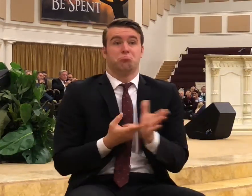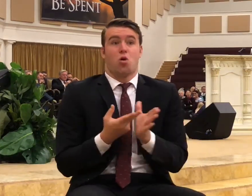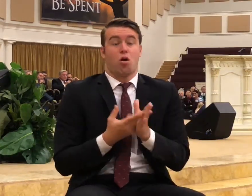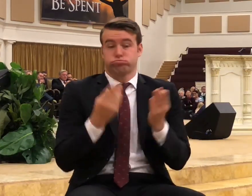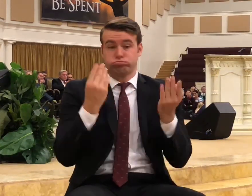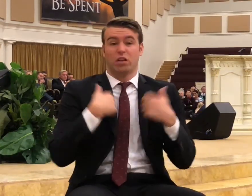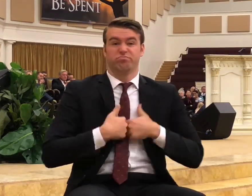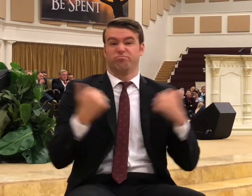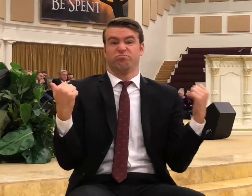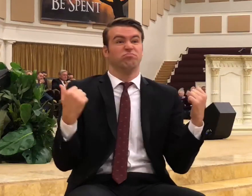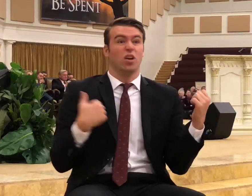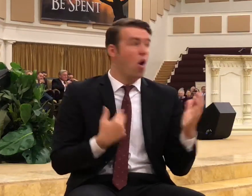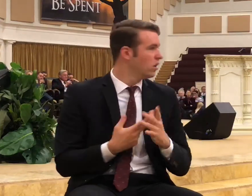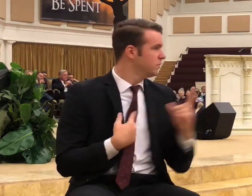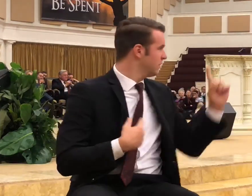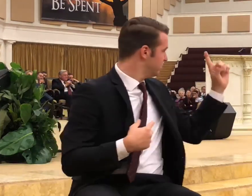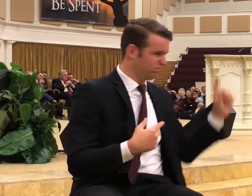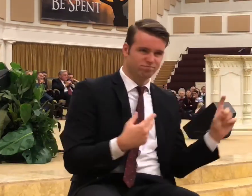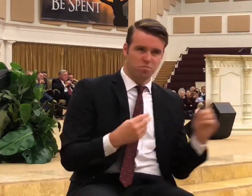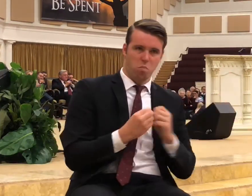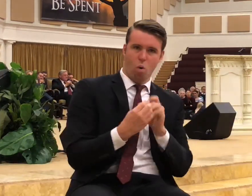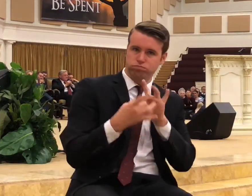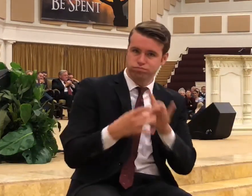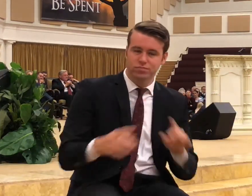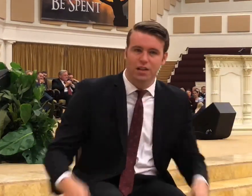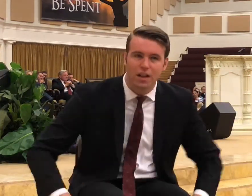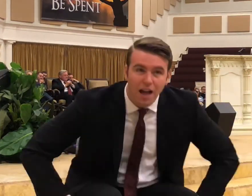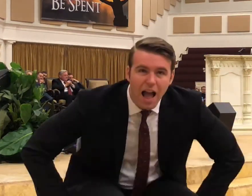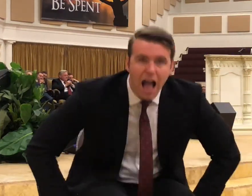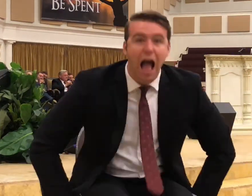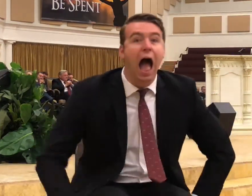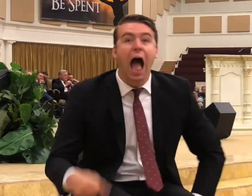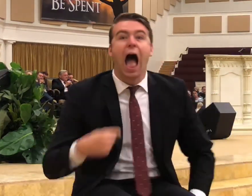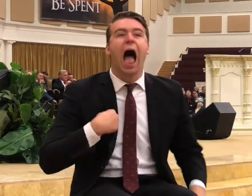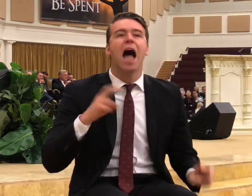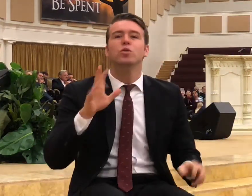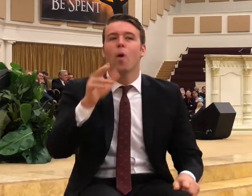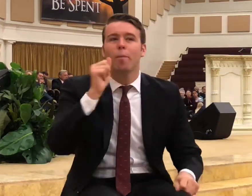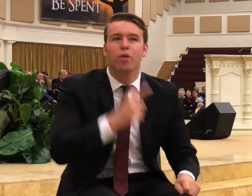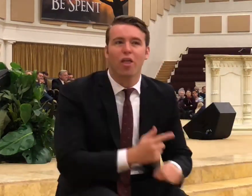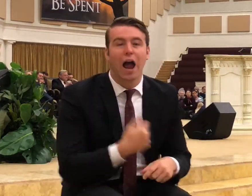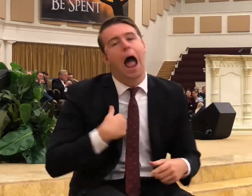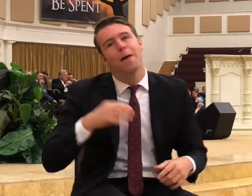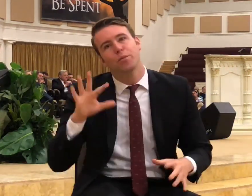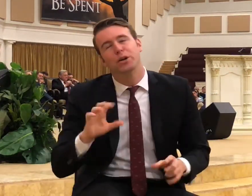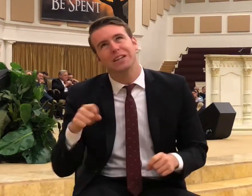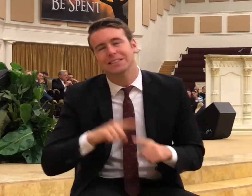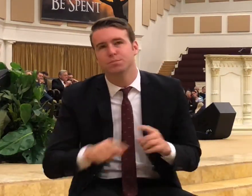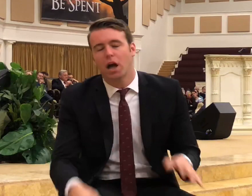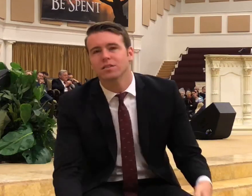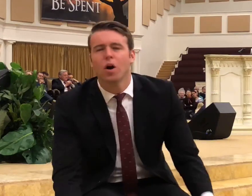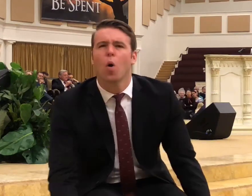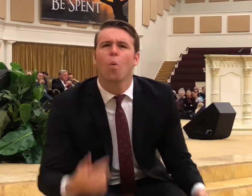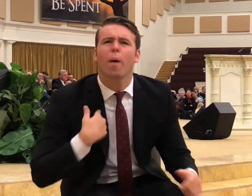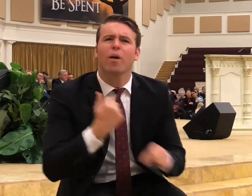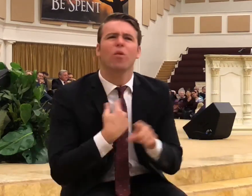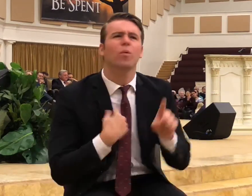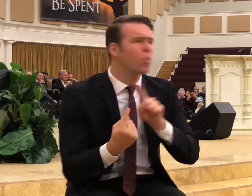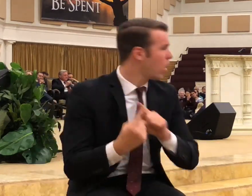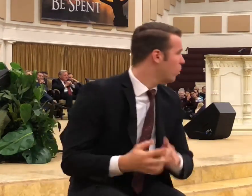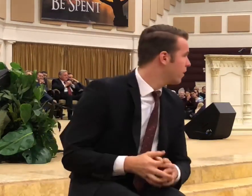Let's just be real. Okay, I'm gonna come down here. I'm just your brother right now. I'm not the preacher. I got the mic, so I'm still preaching. But let's talk